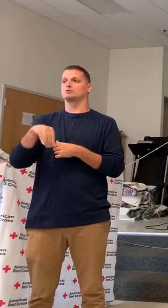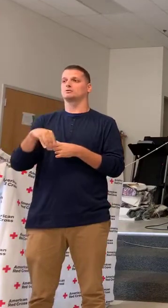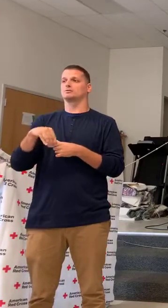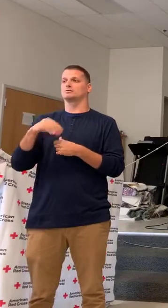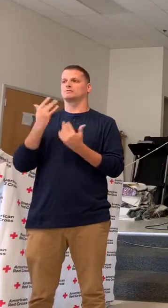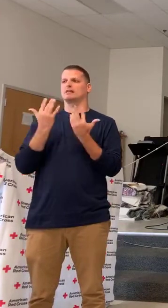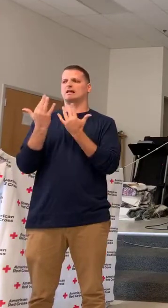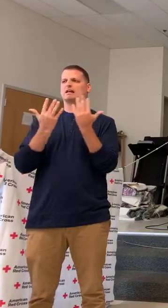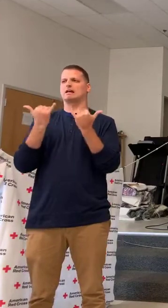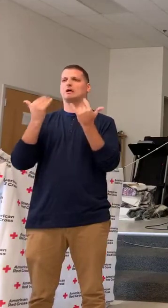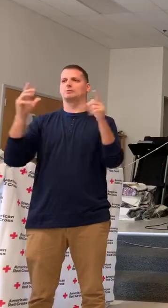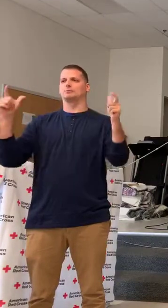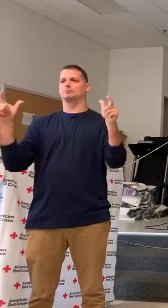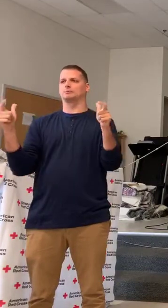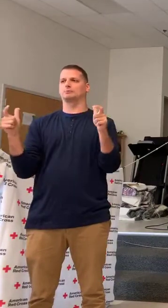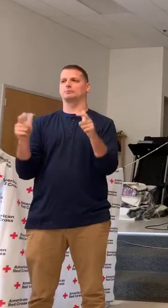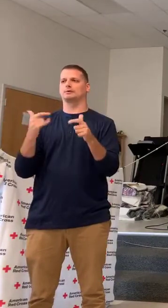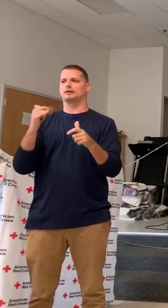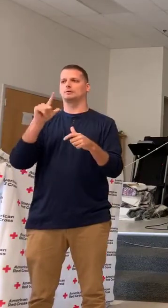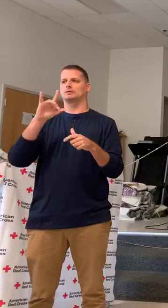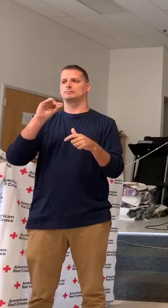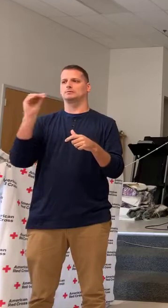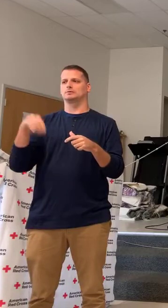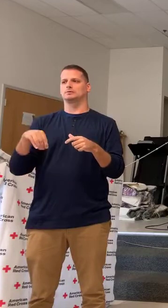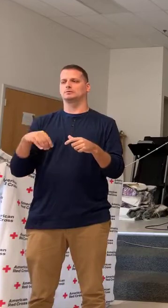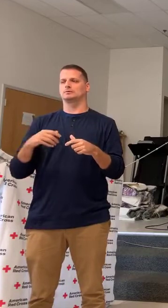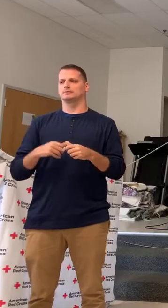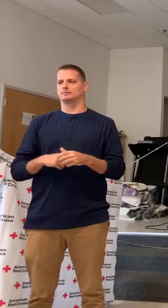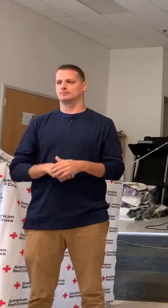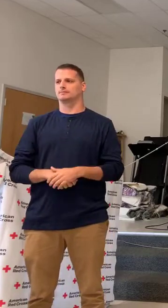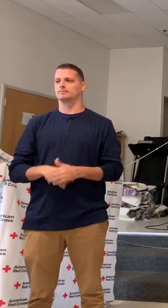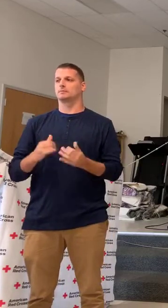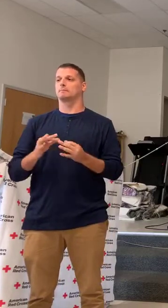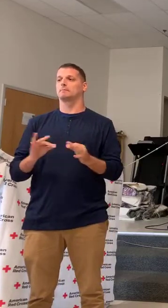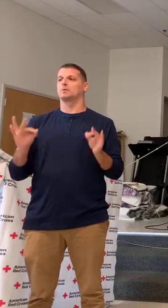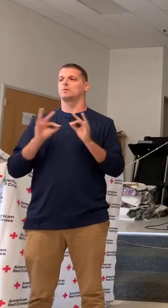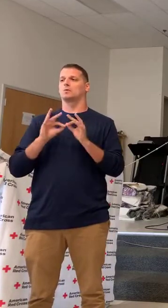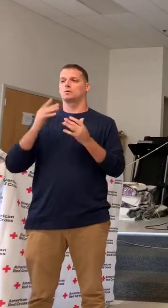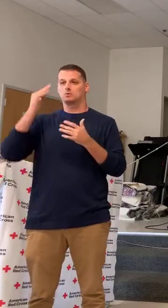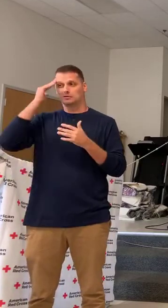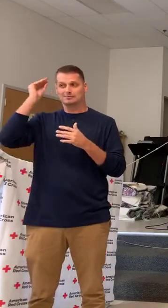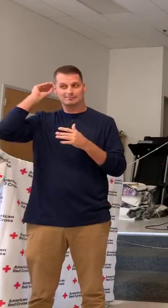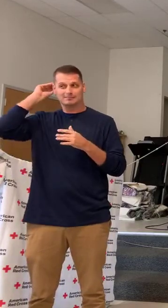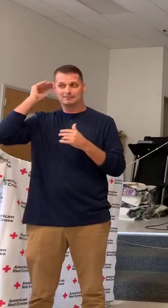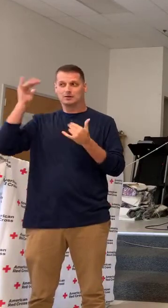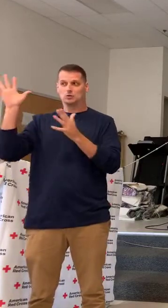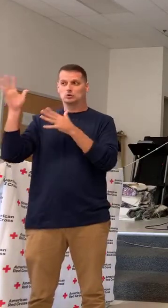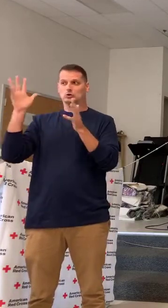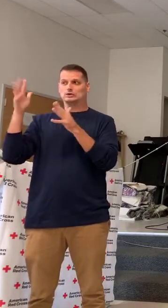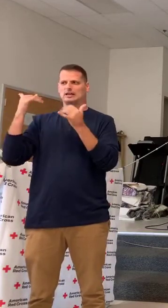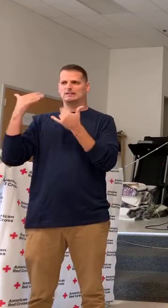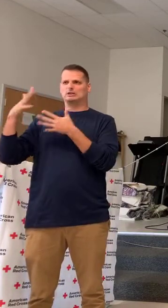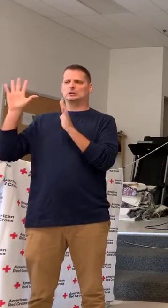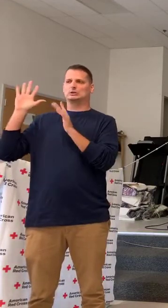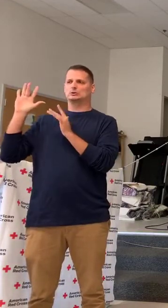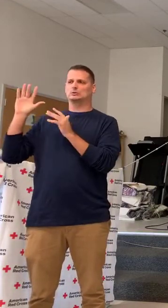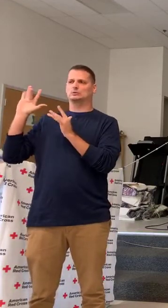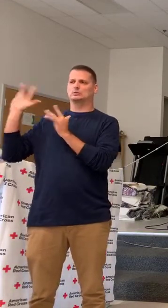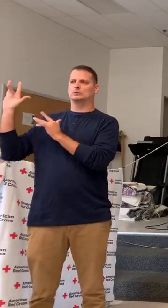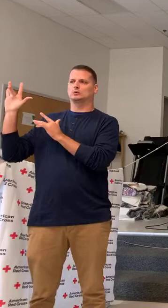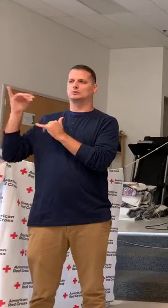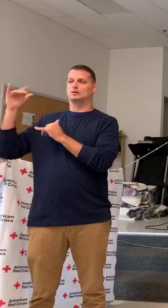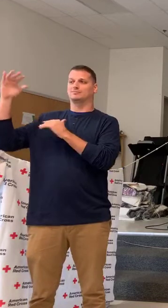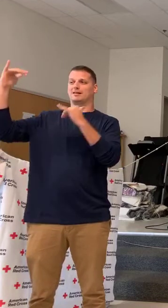I'm not going to take everybody's thunder, but these are three really important things to know right up front. The winds did come, but they went overhead, allowed us to stay